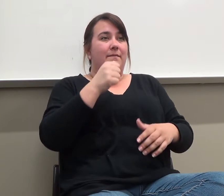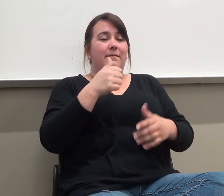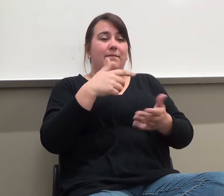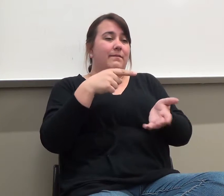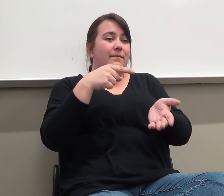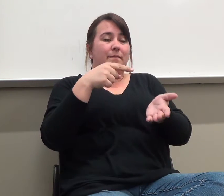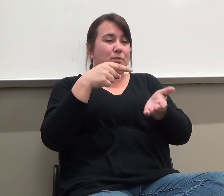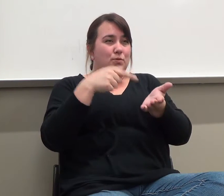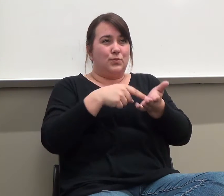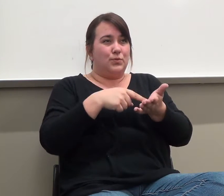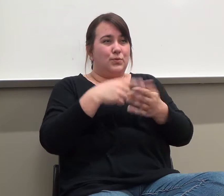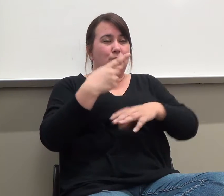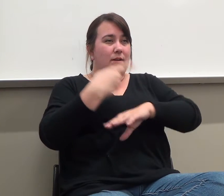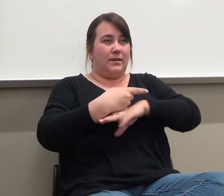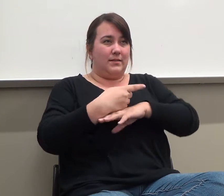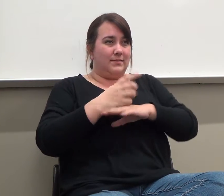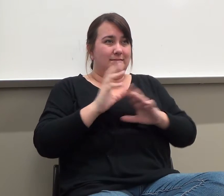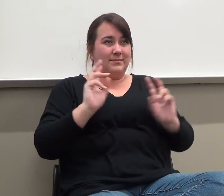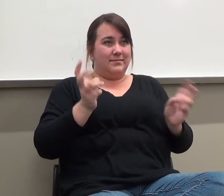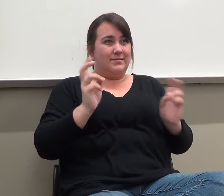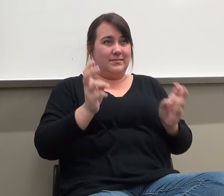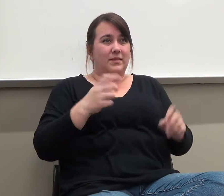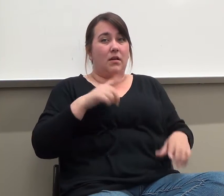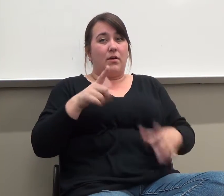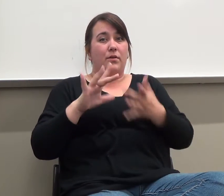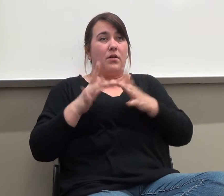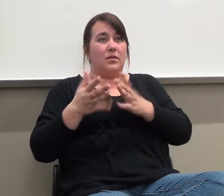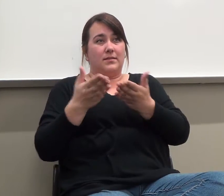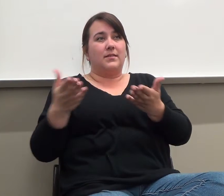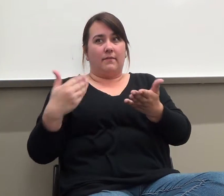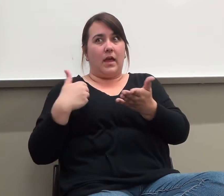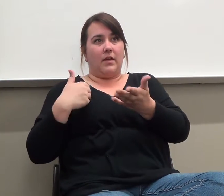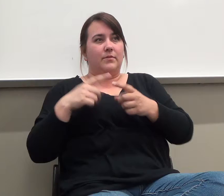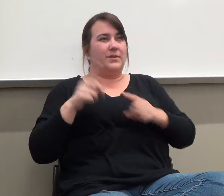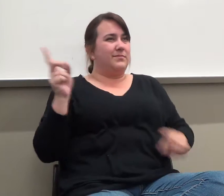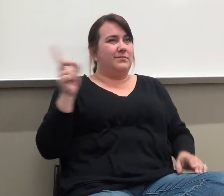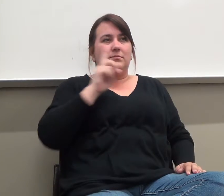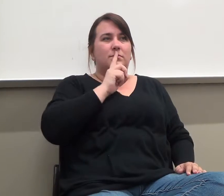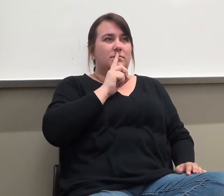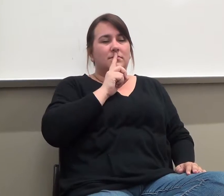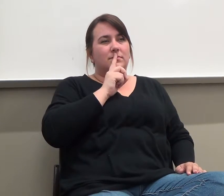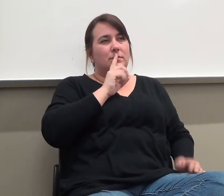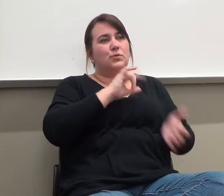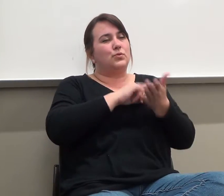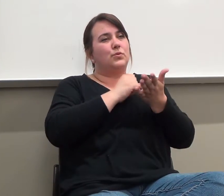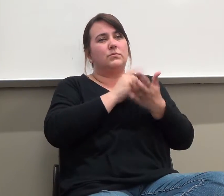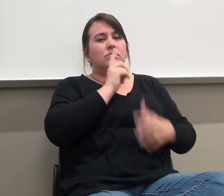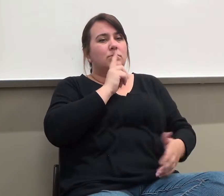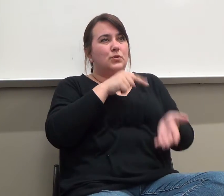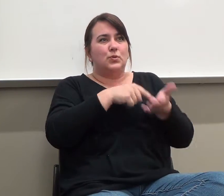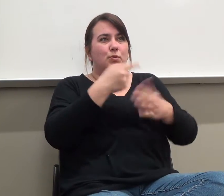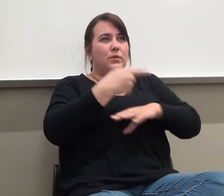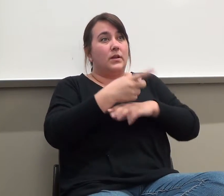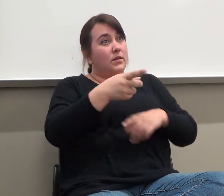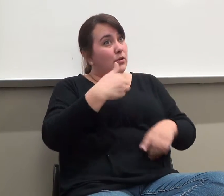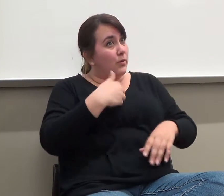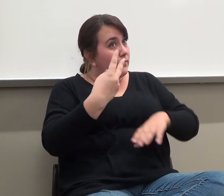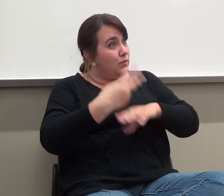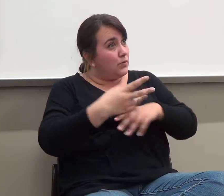unlike some of the other online stuff, it doesn't tell you, it doesn't pop up and say, you haven't done this and you were supposed